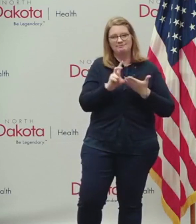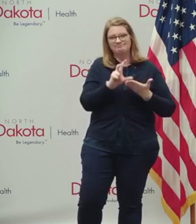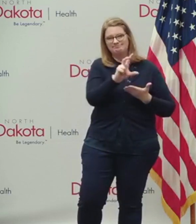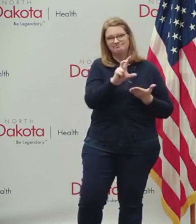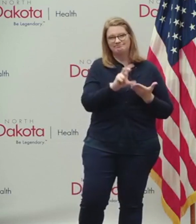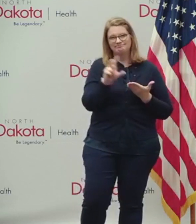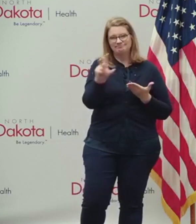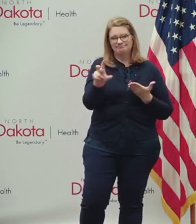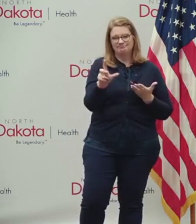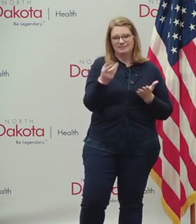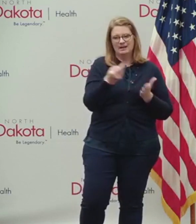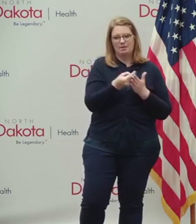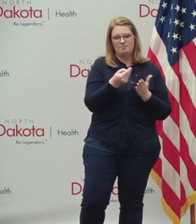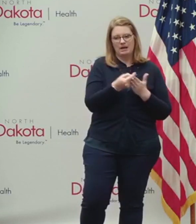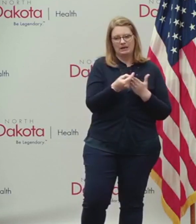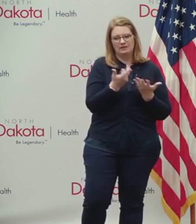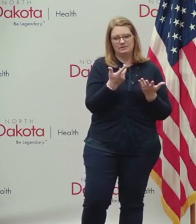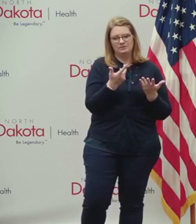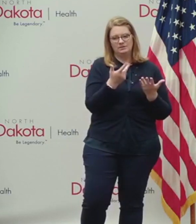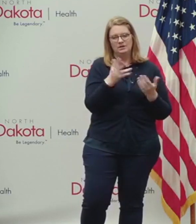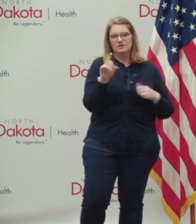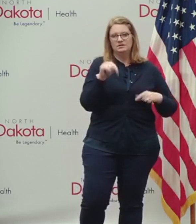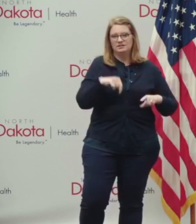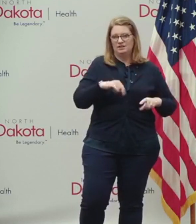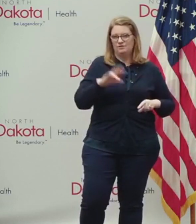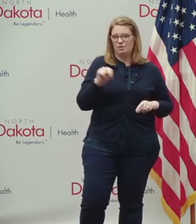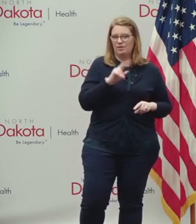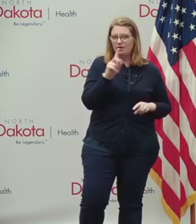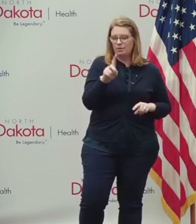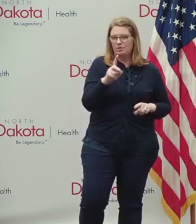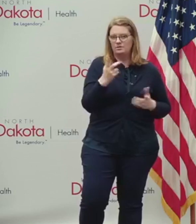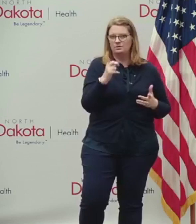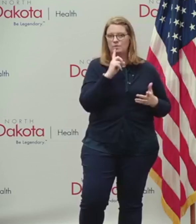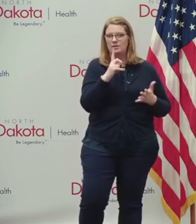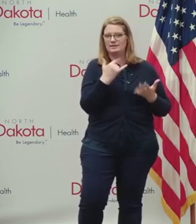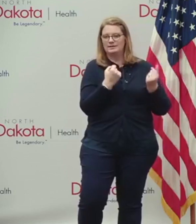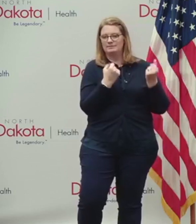these funds for North Dakota to help us